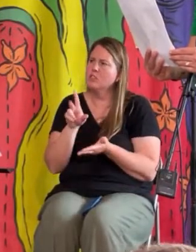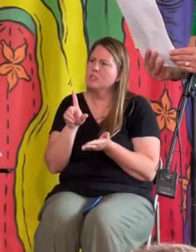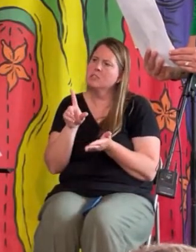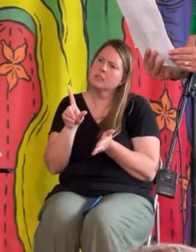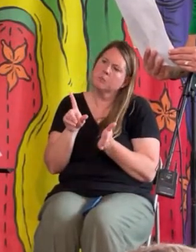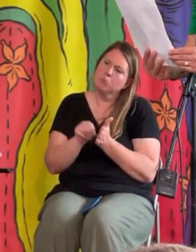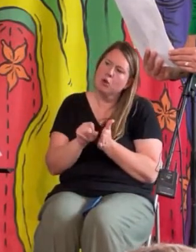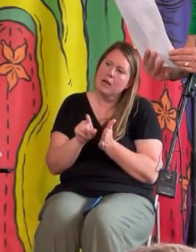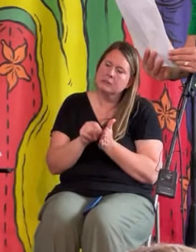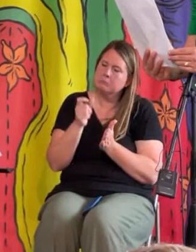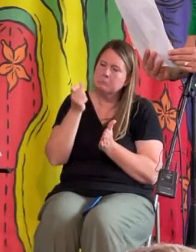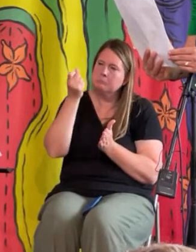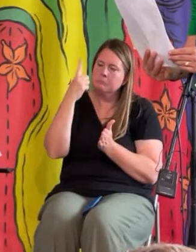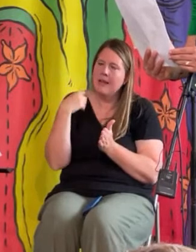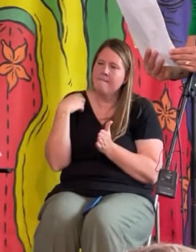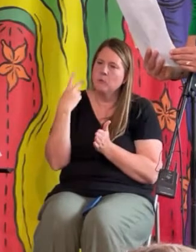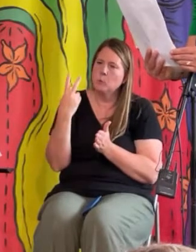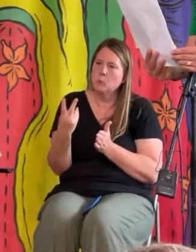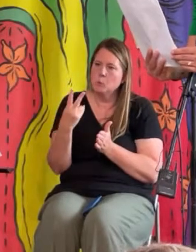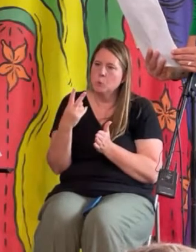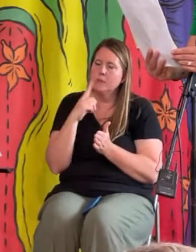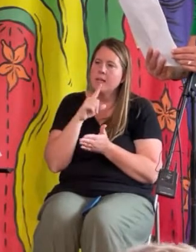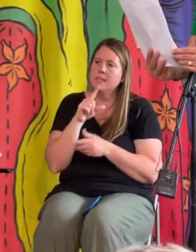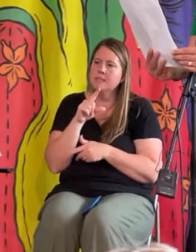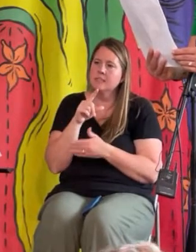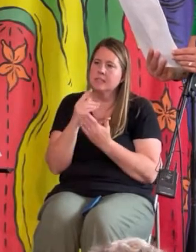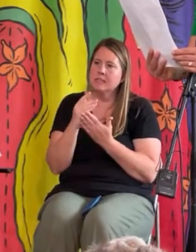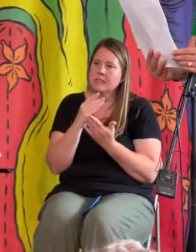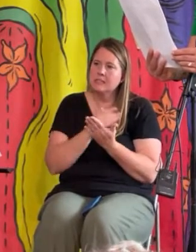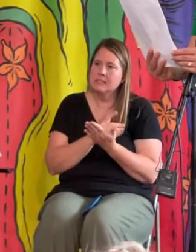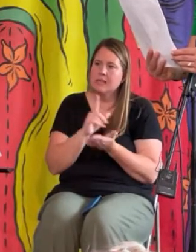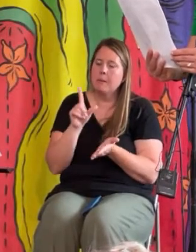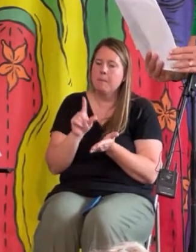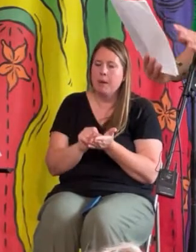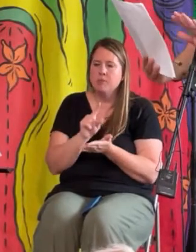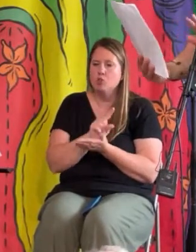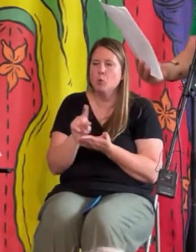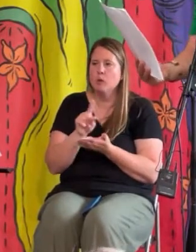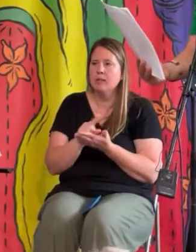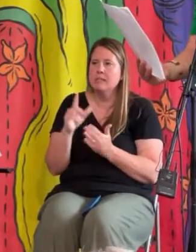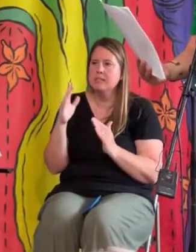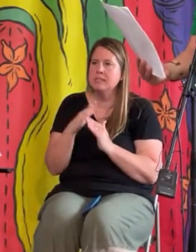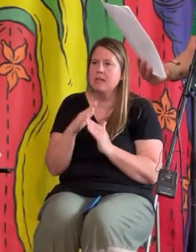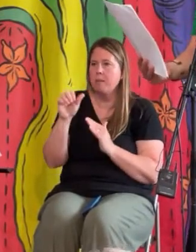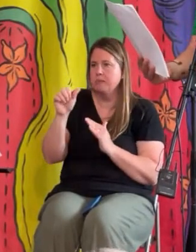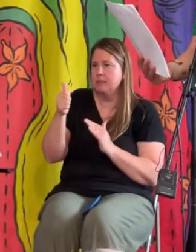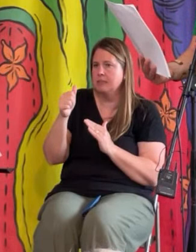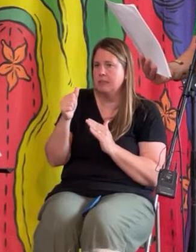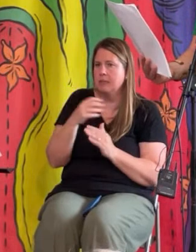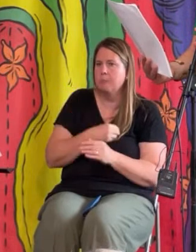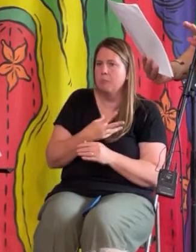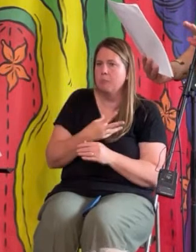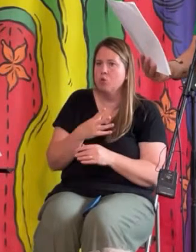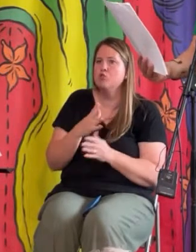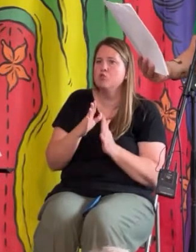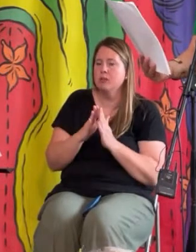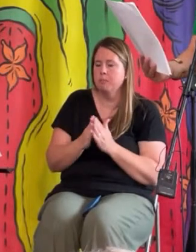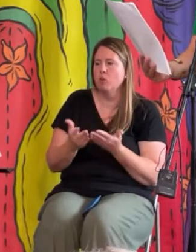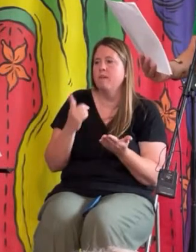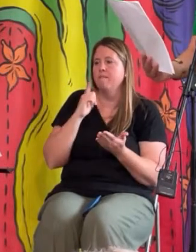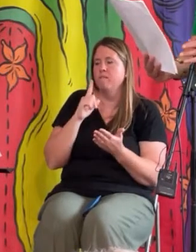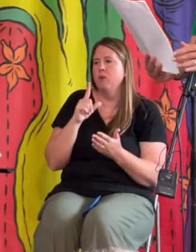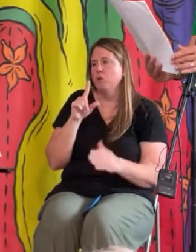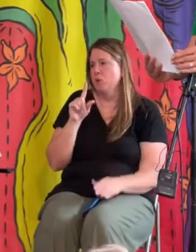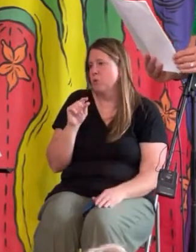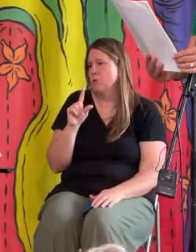presses, which is listed as Publisher Weekly's top 10 poetry books for 2023. It's definitely my top 23 and top